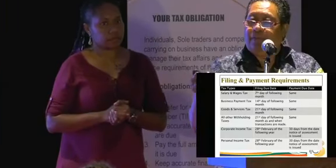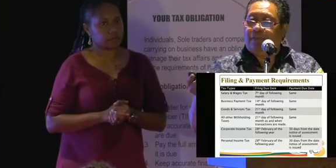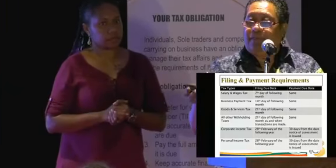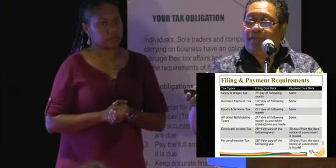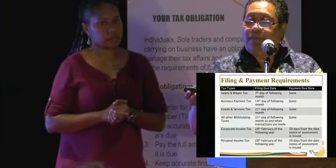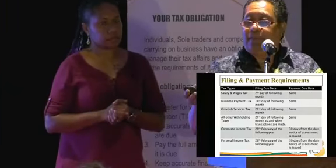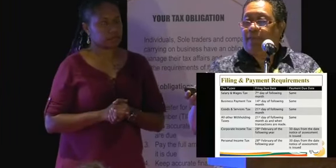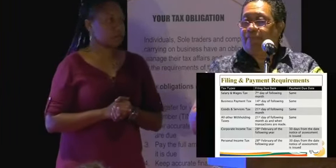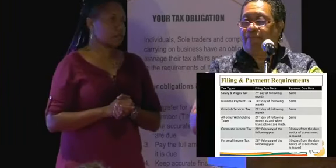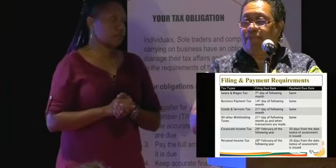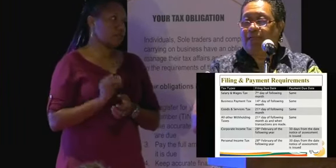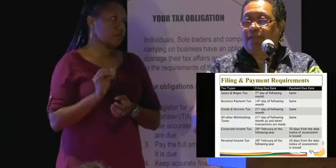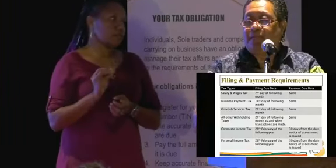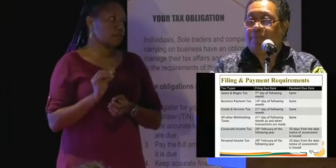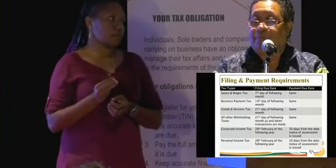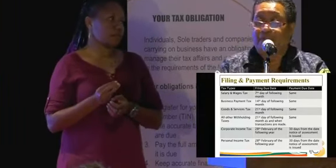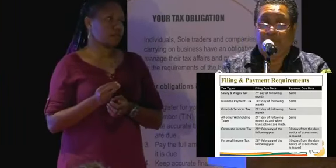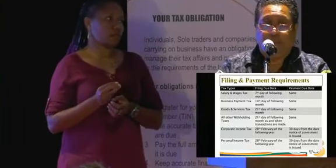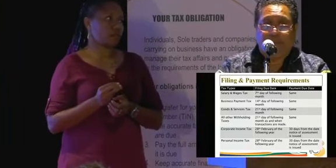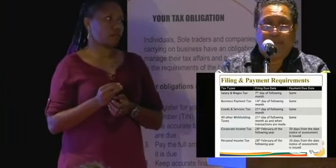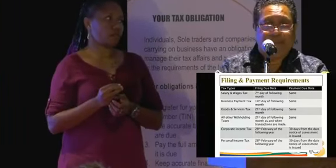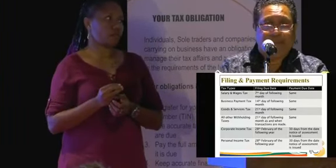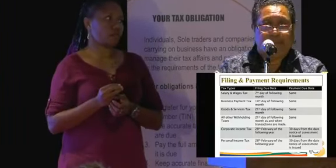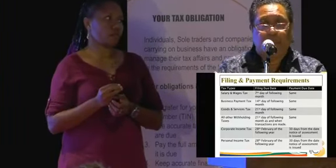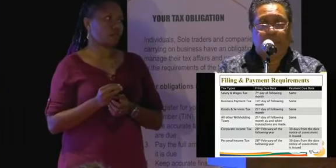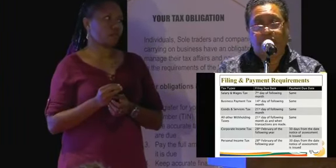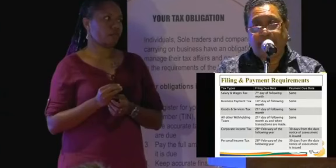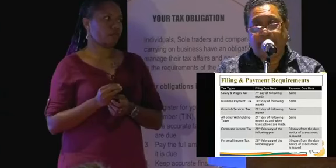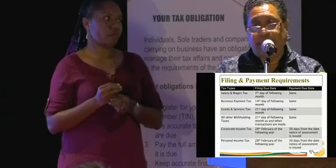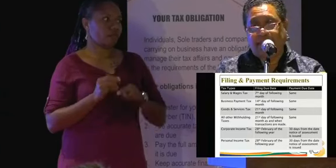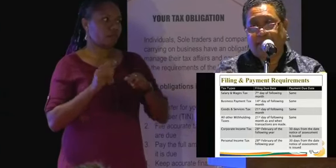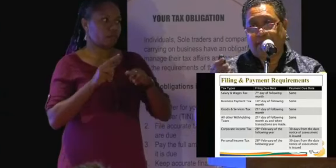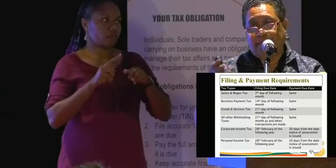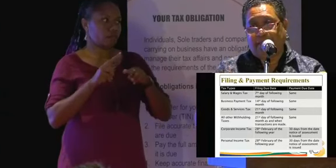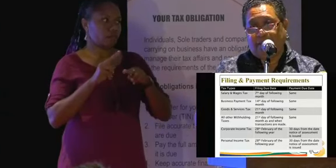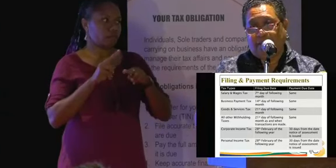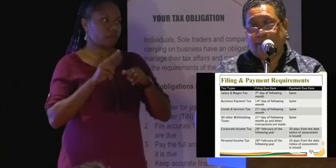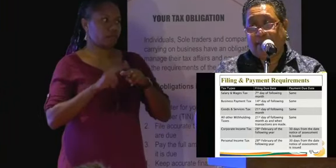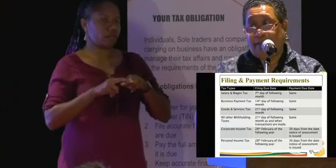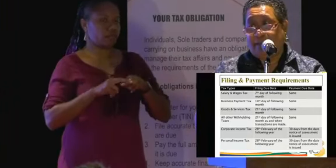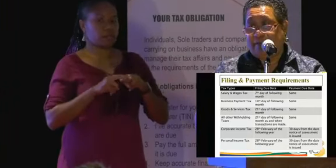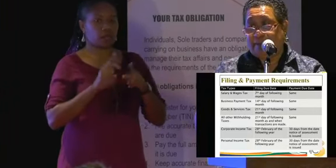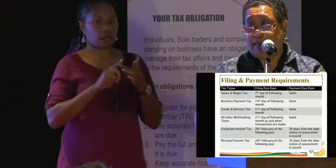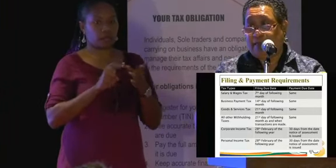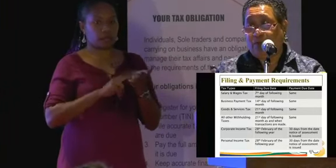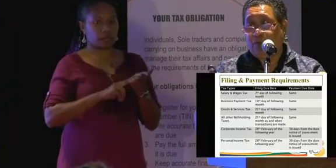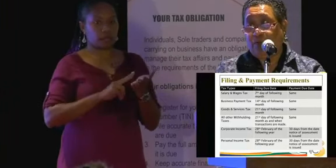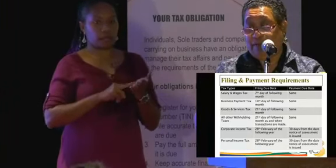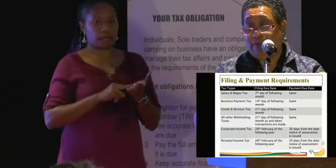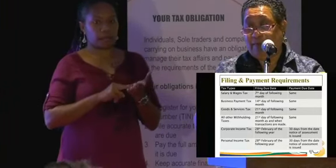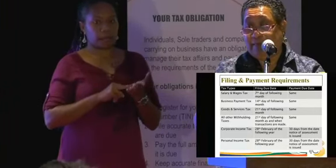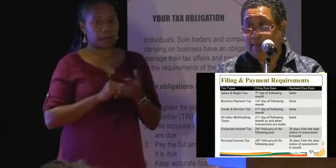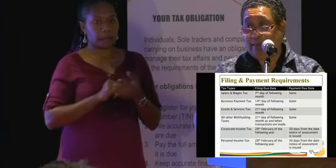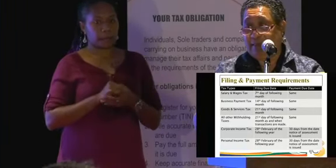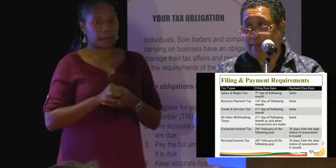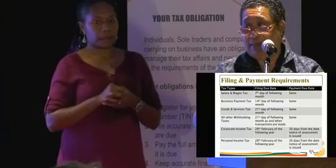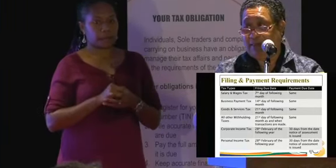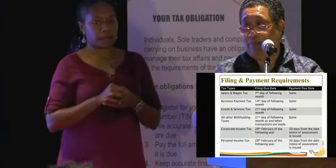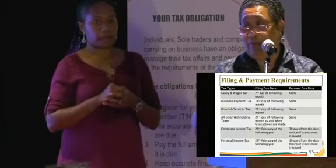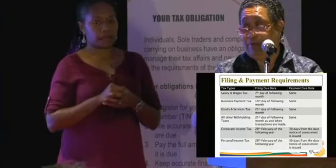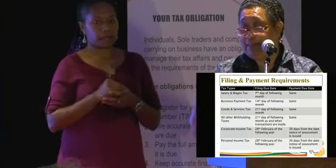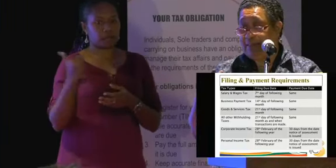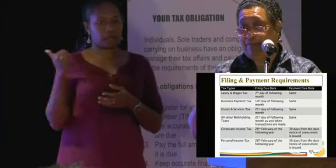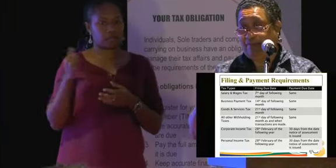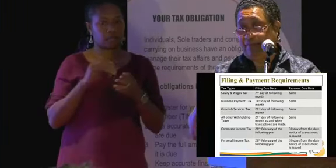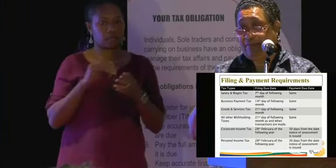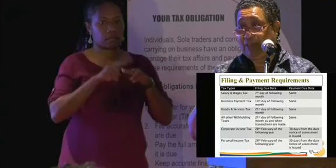So this filing and payment requirements, when you register with the IRC and then you are given a TIN, say